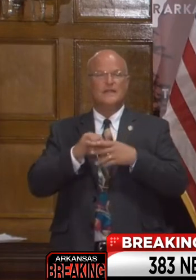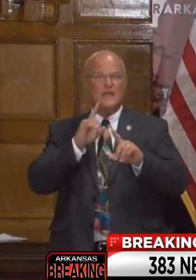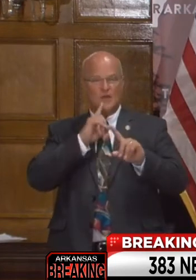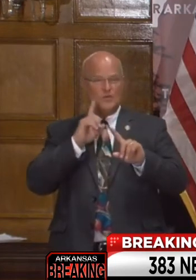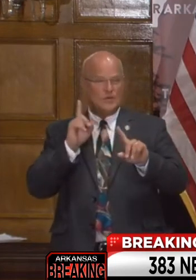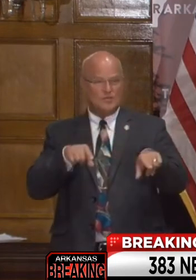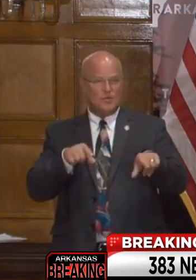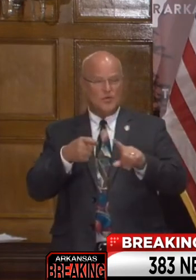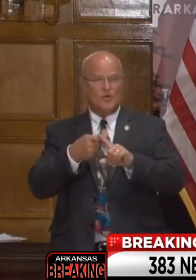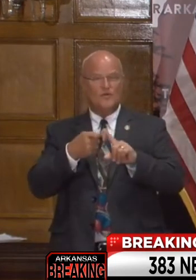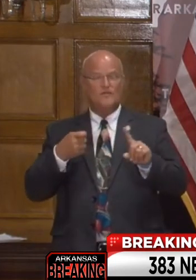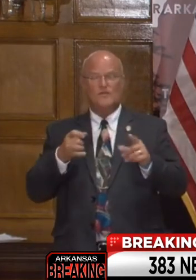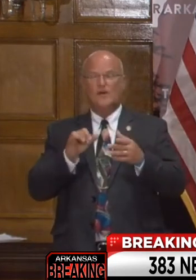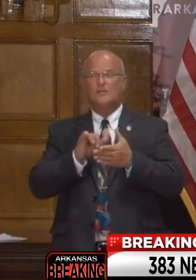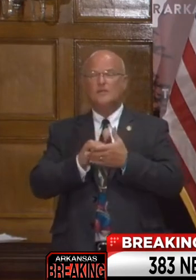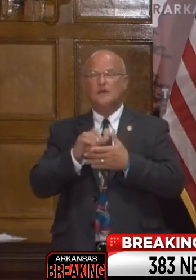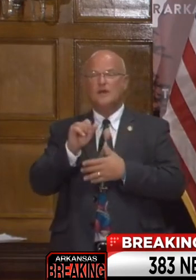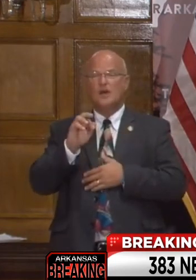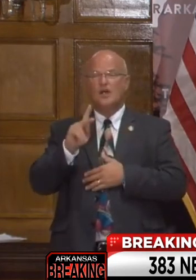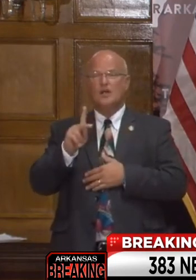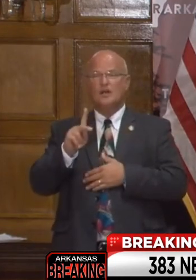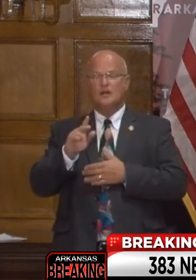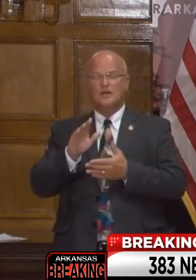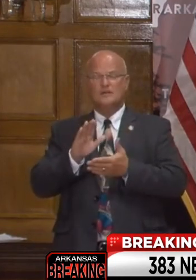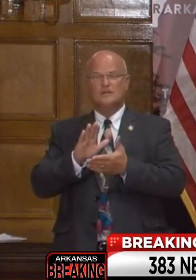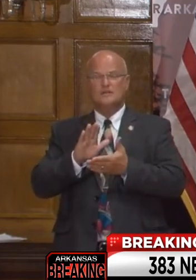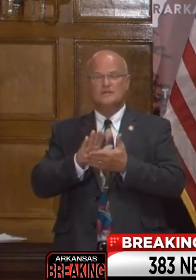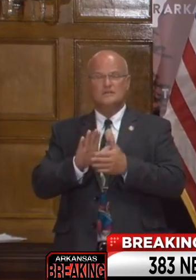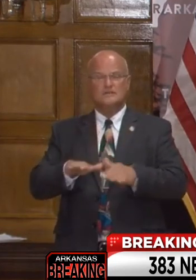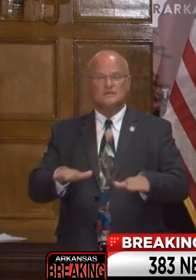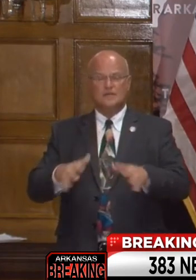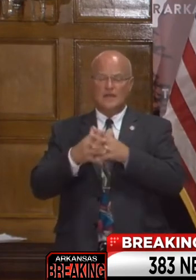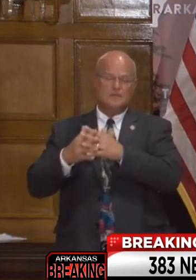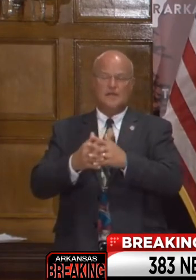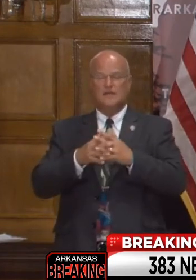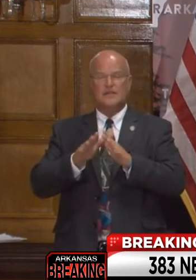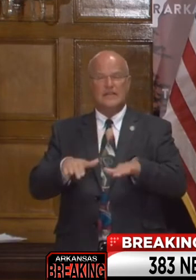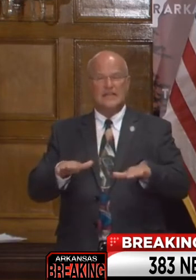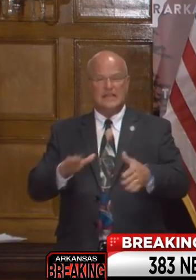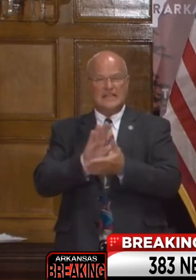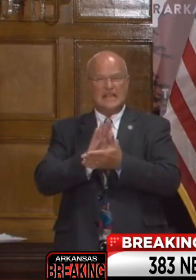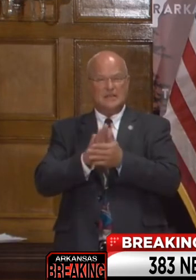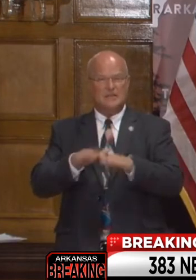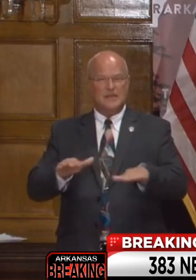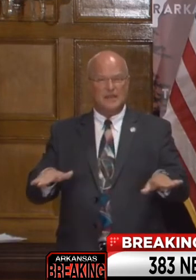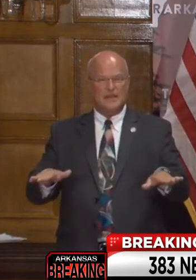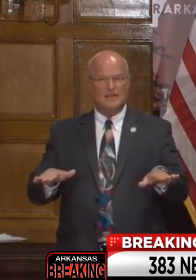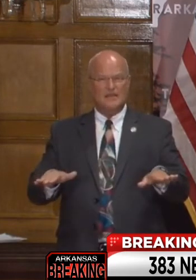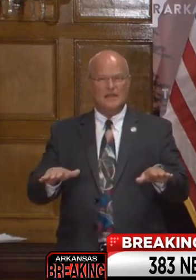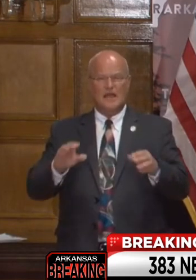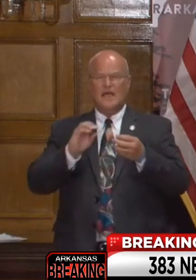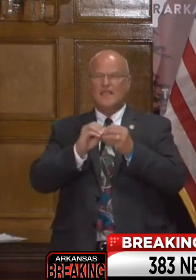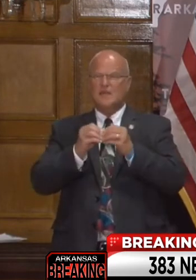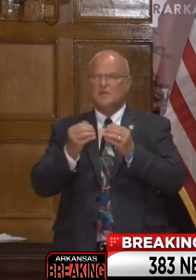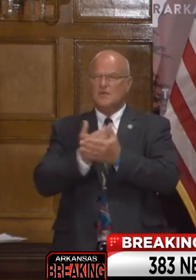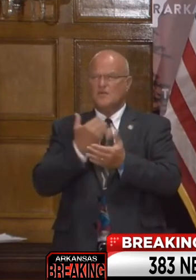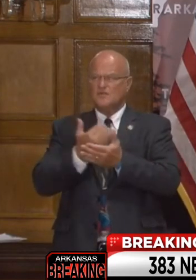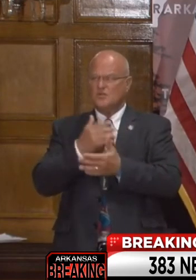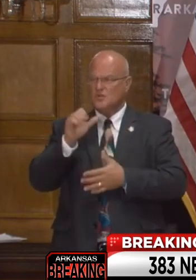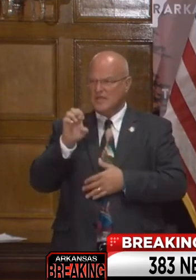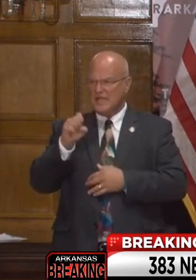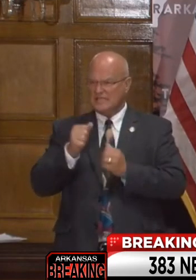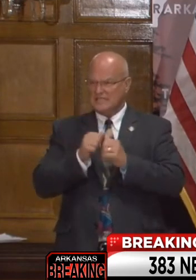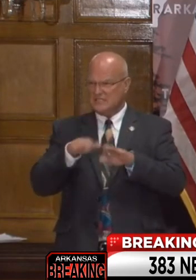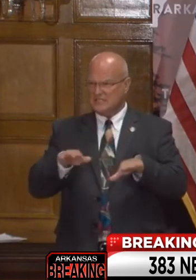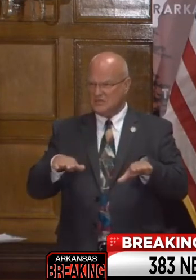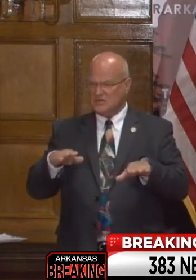report from the Arkansas Academy, the American Academy of Pediatrics, well, given the number of new cases in